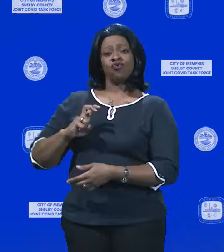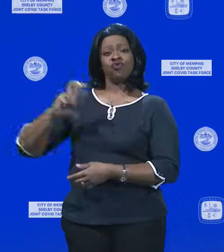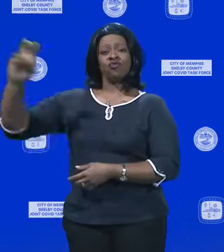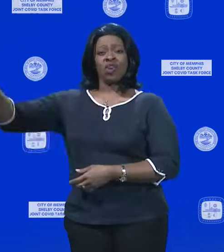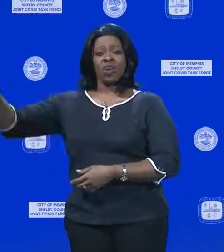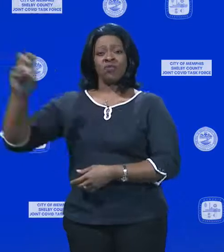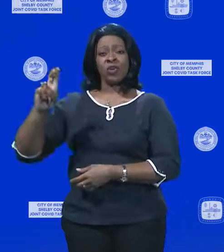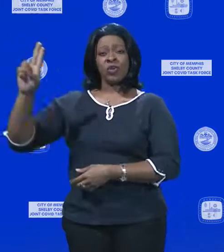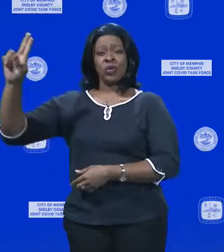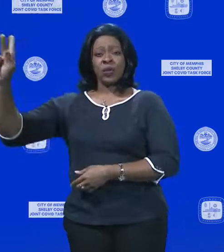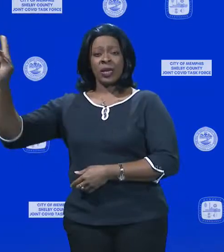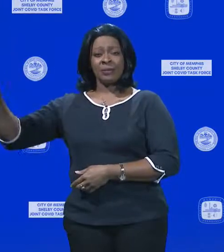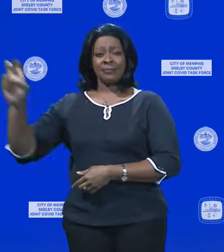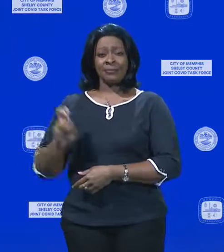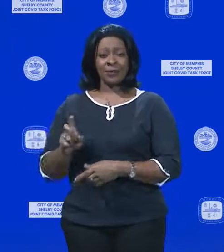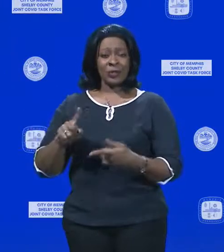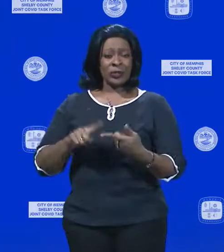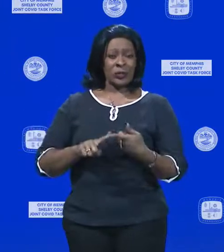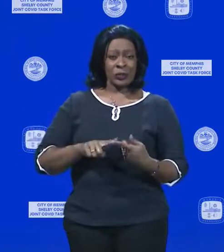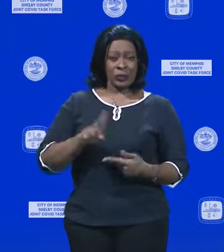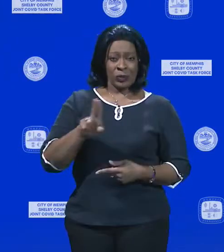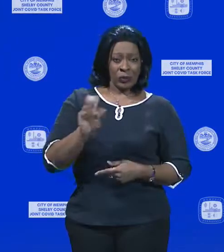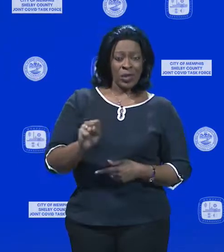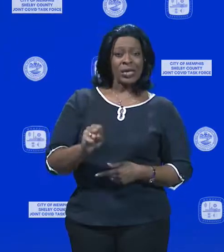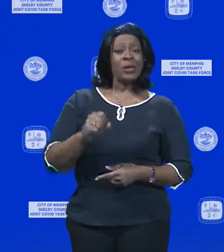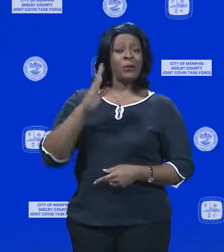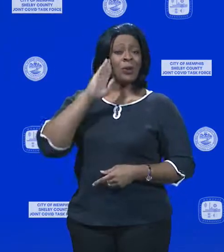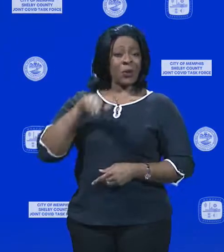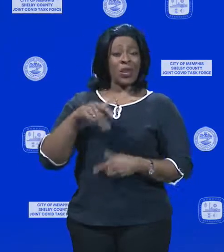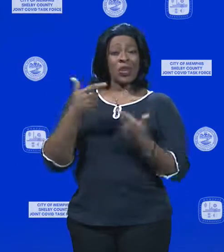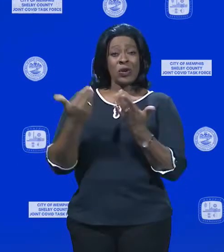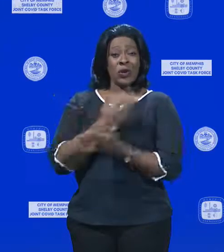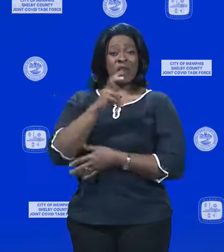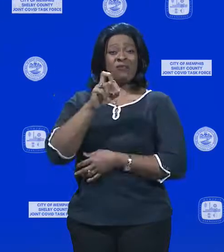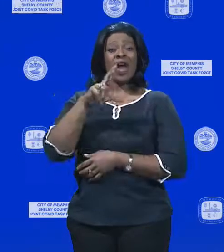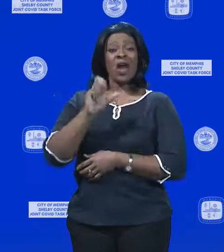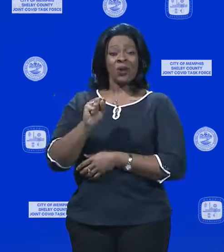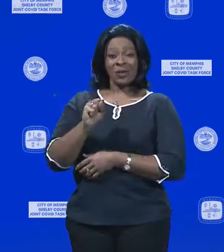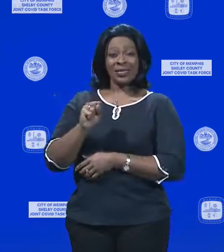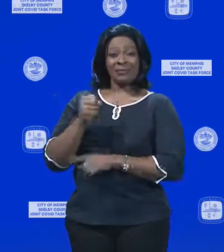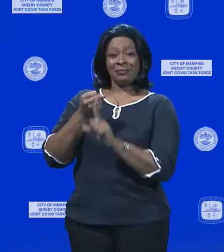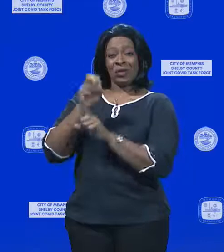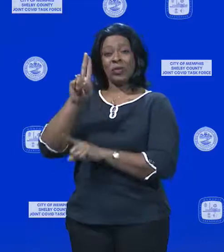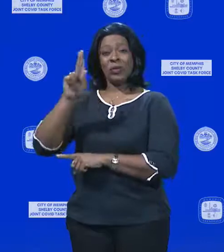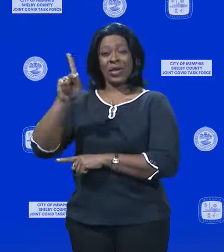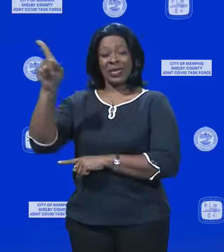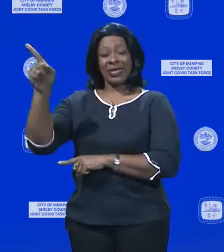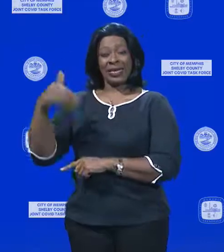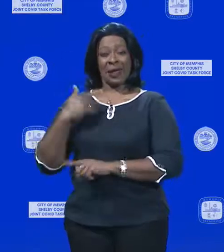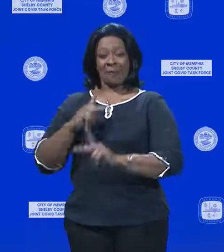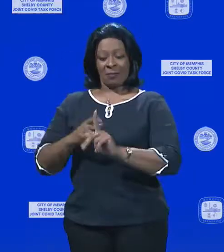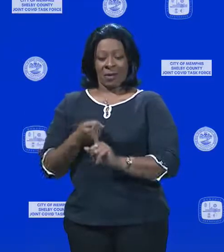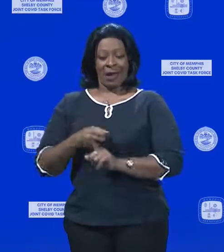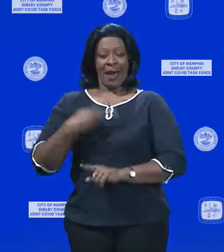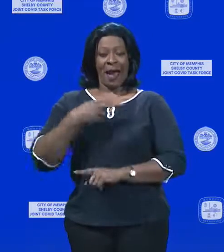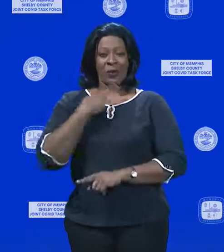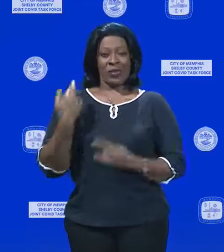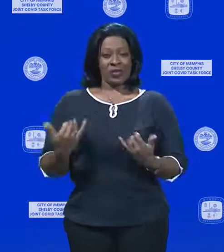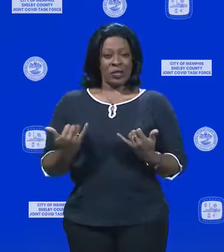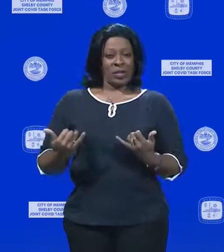and the UK, and we know that the Delta variant is currently hitting the UK, especially the younger people, pretty hard right now. With